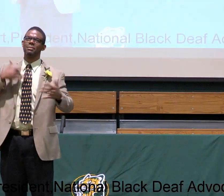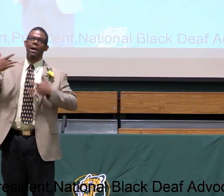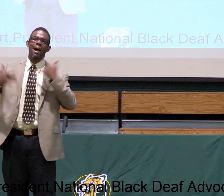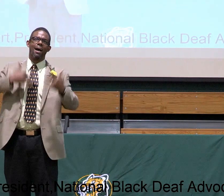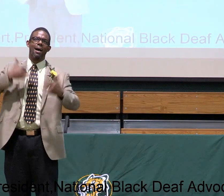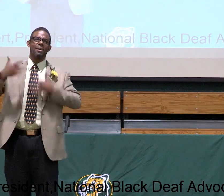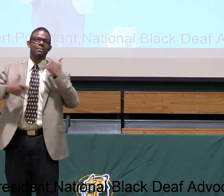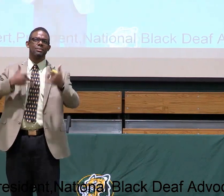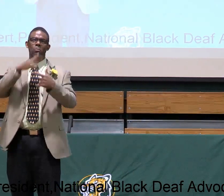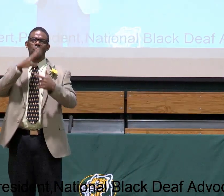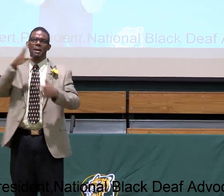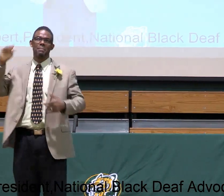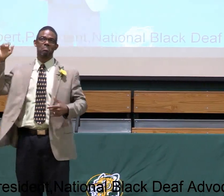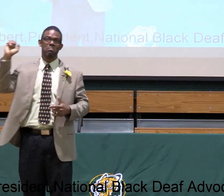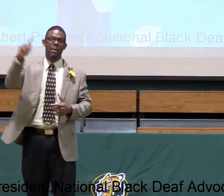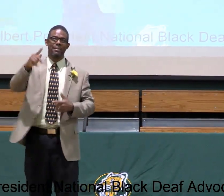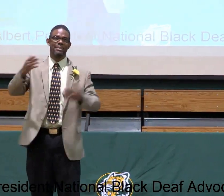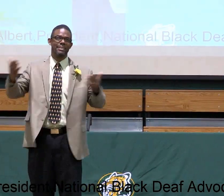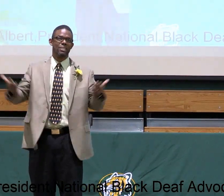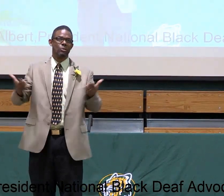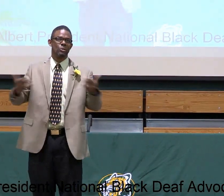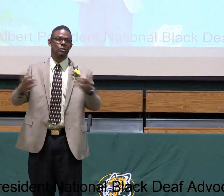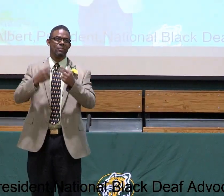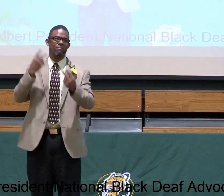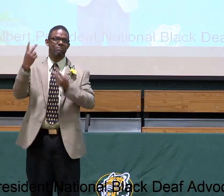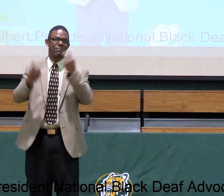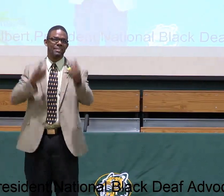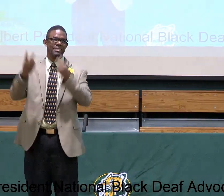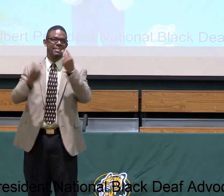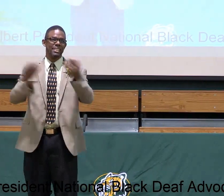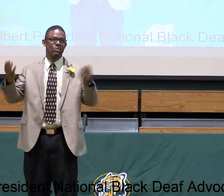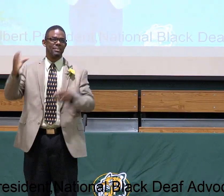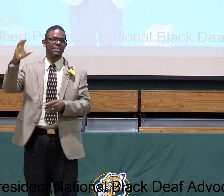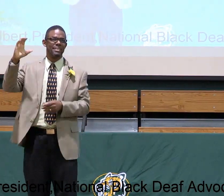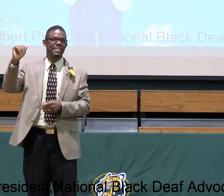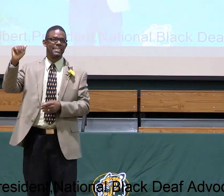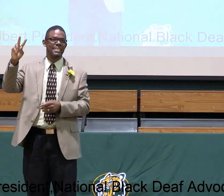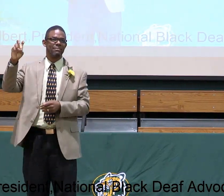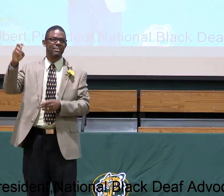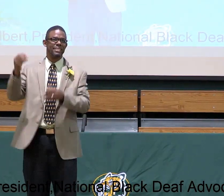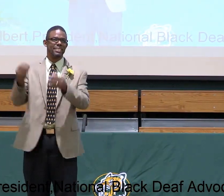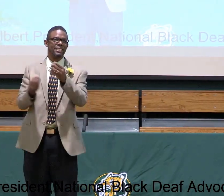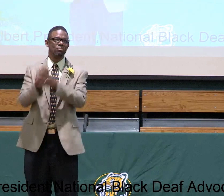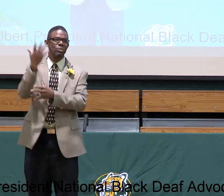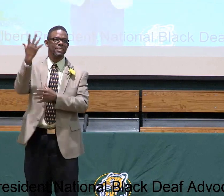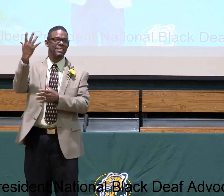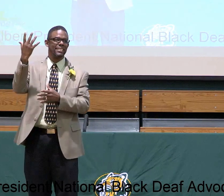Well, what can I say? I am so very excited to be back here for this visit here in Cave